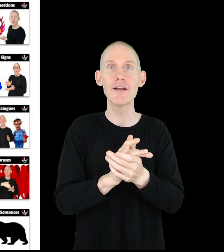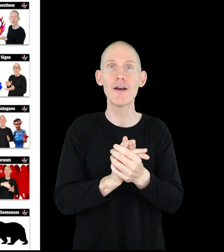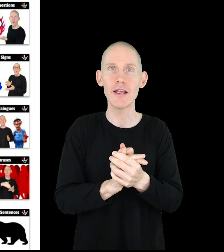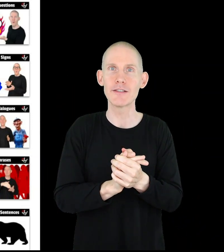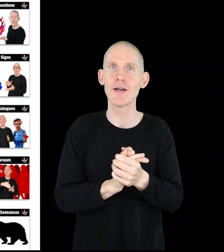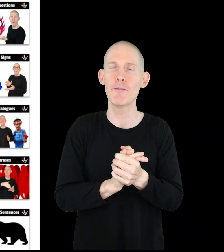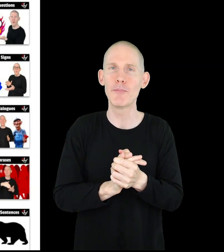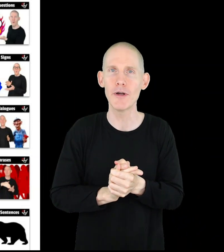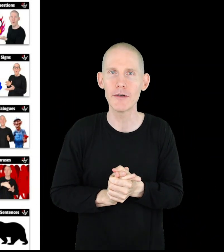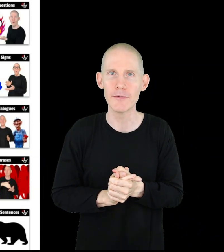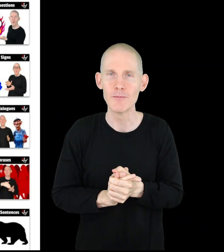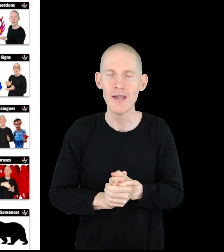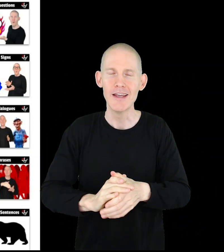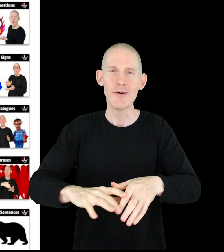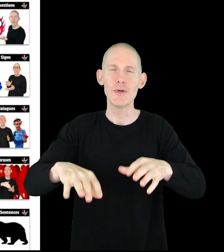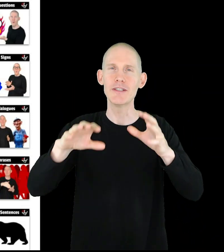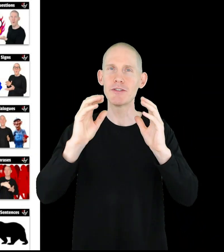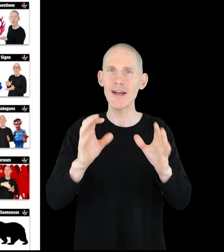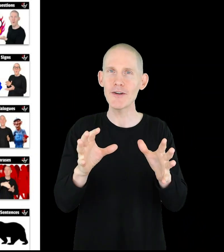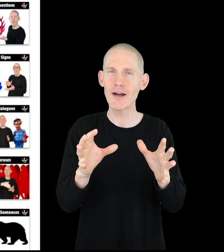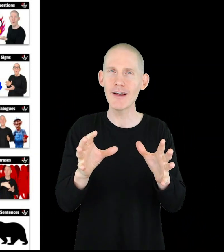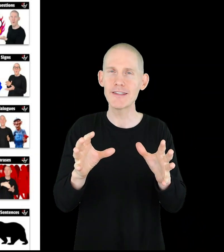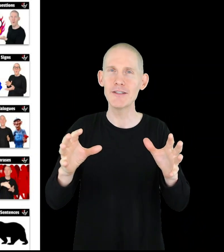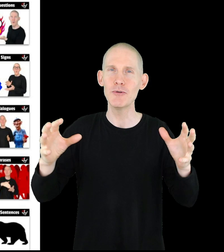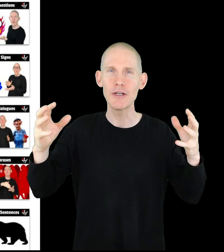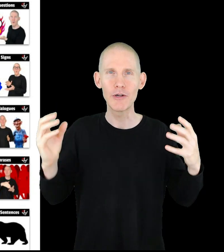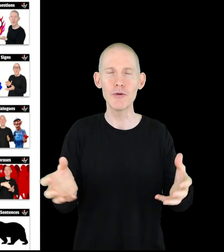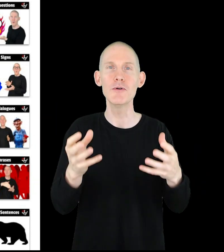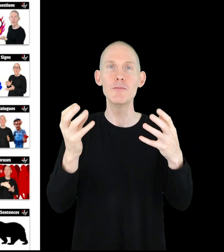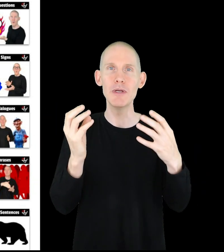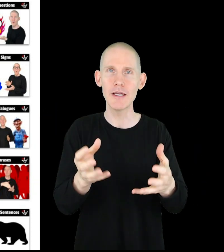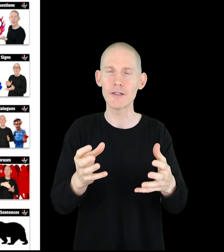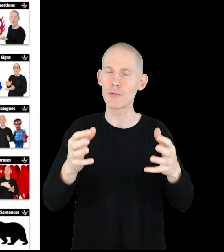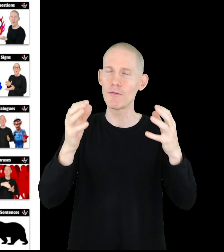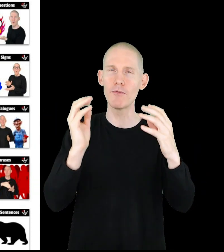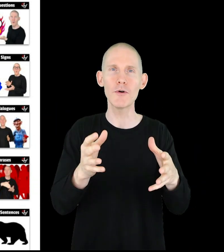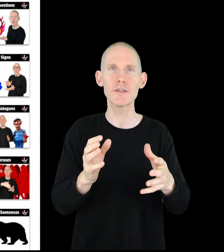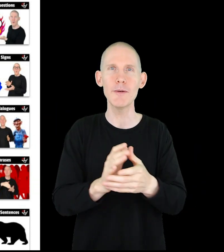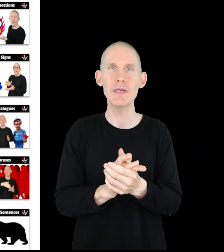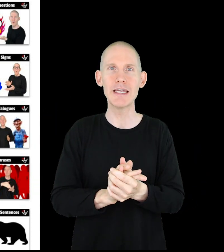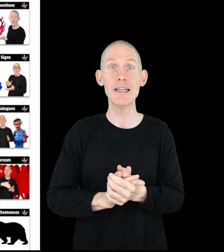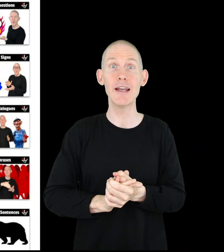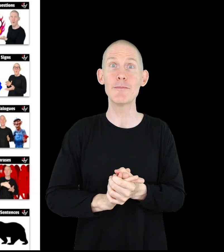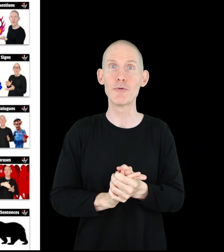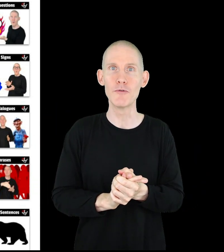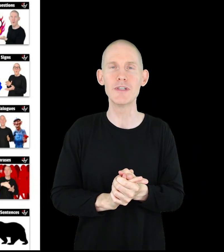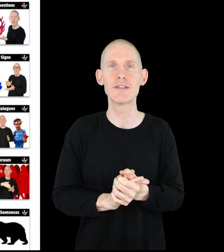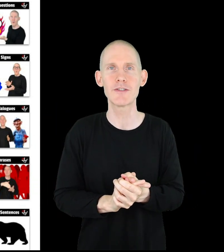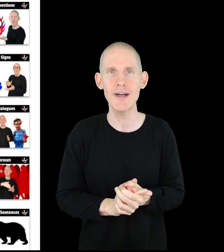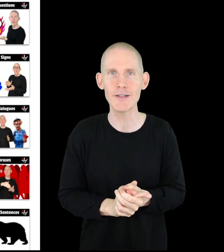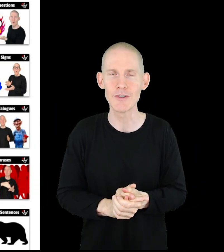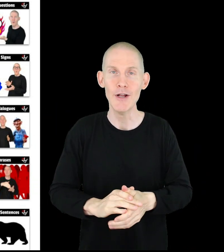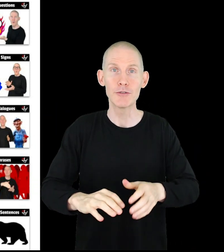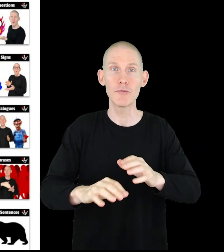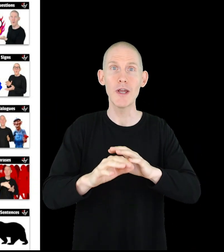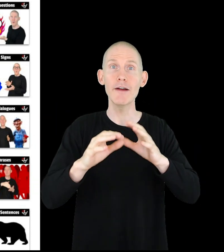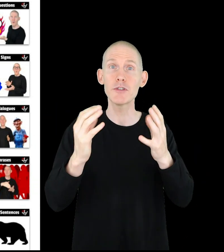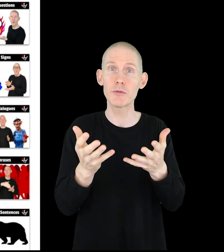our ASL bundle. We design our content to include beginners. We focus on beginning and improving signers. So if you have some